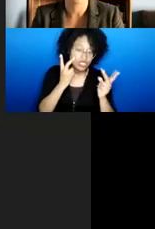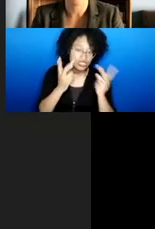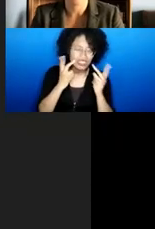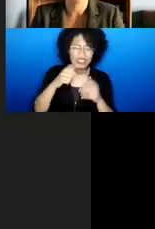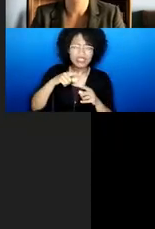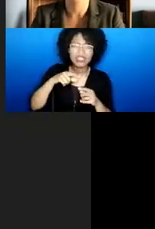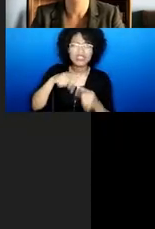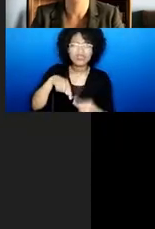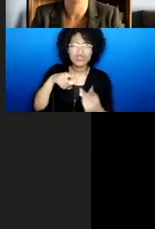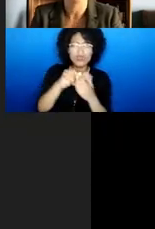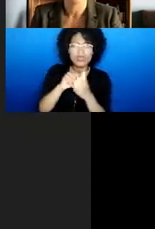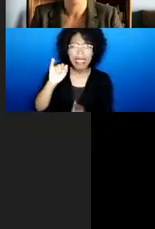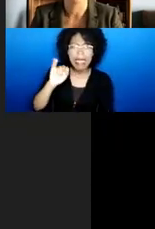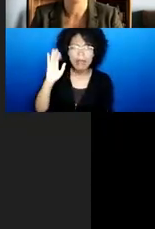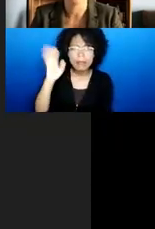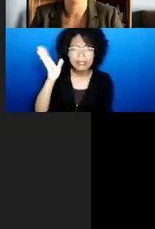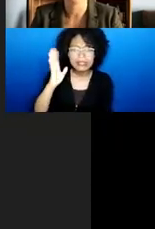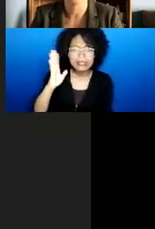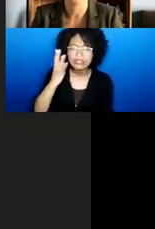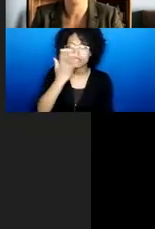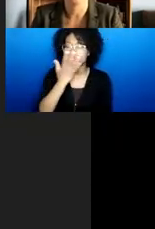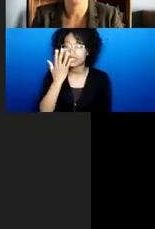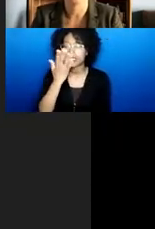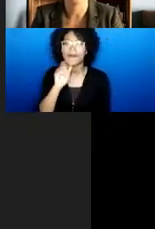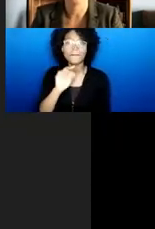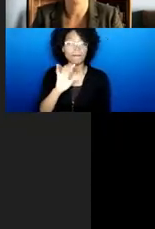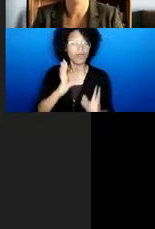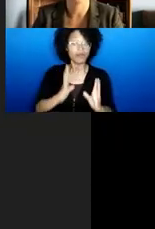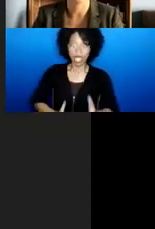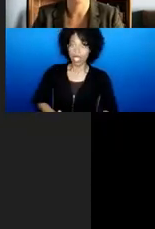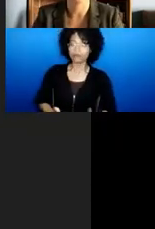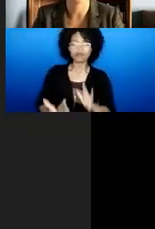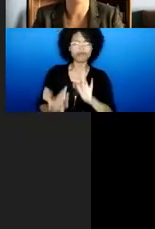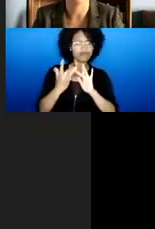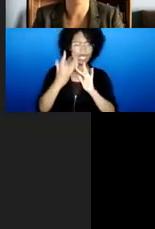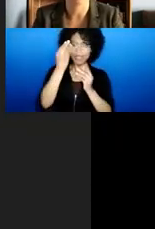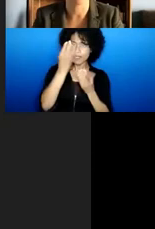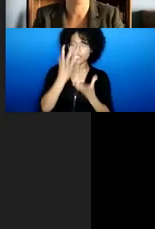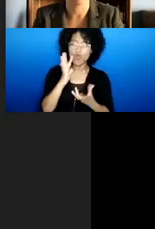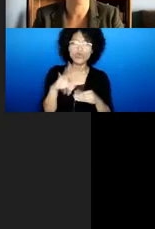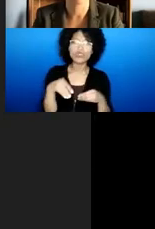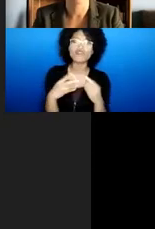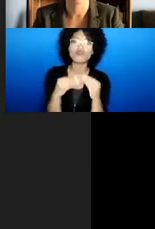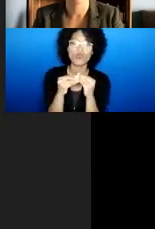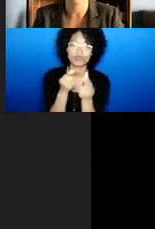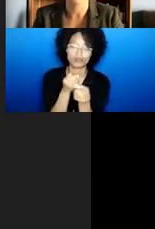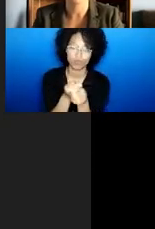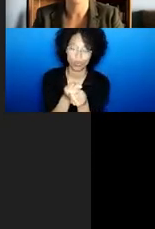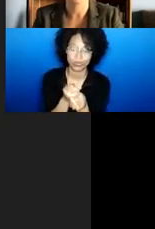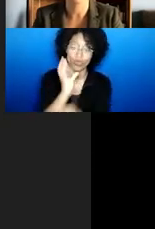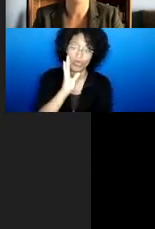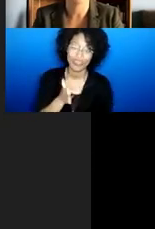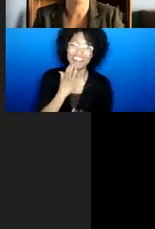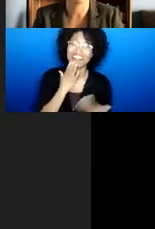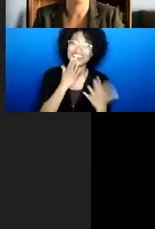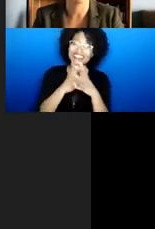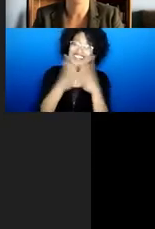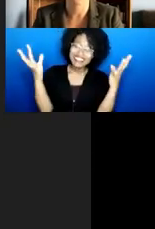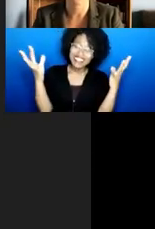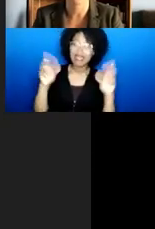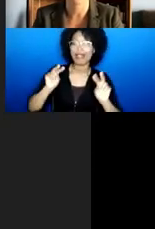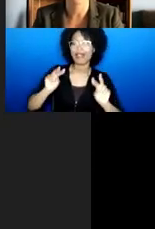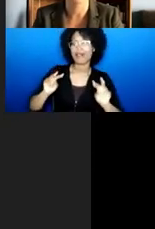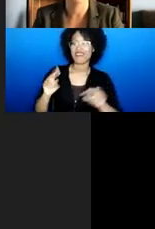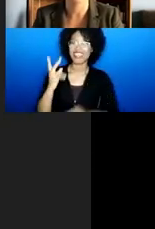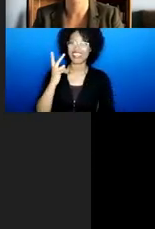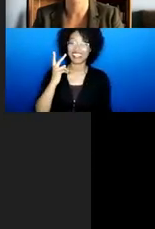presentation perhaps or something, feel free to reach out and you can get a little bit more support there. Thank you so much. I look forward